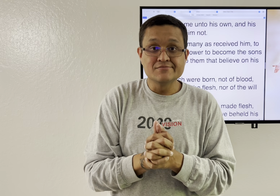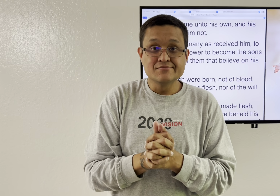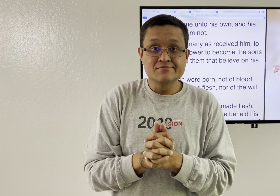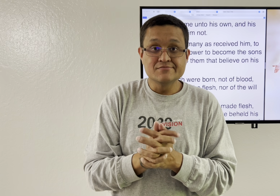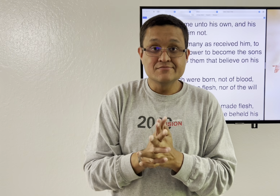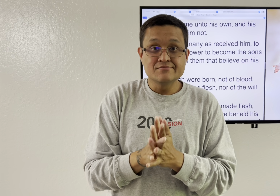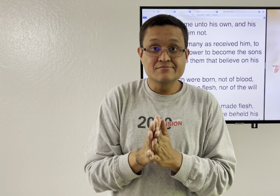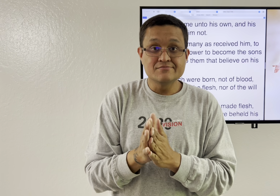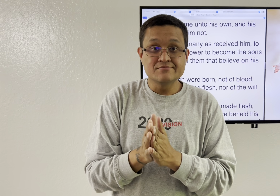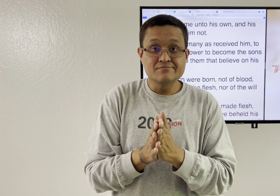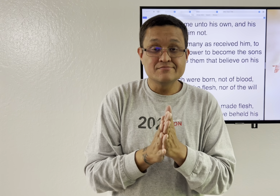And his name is what?